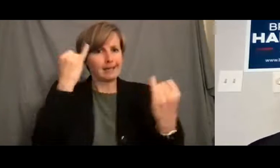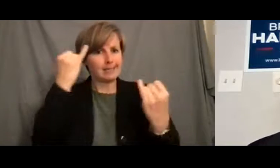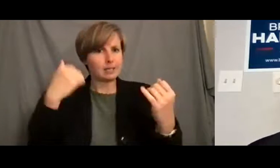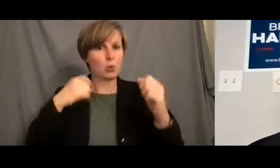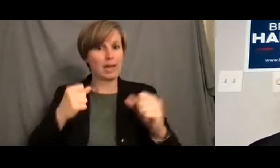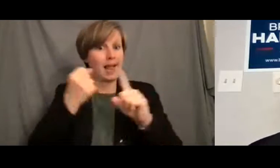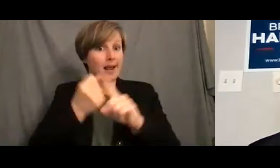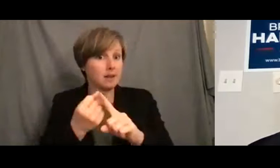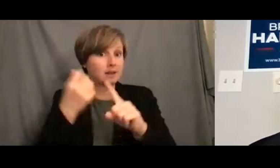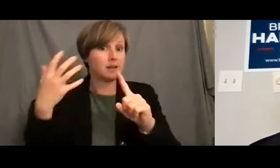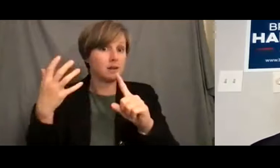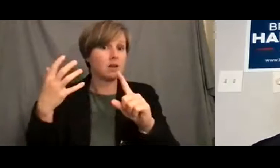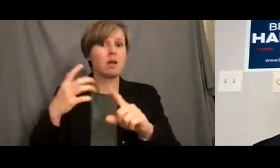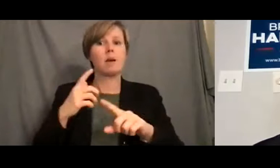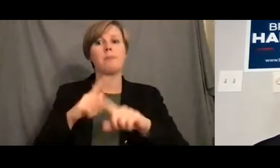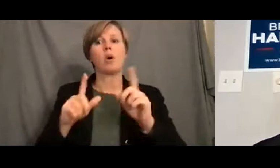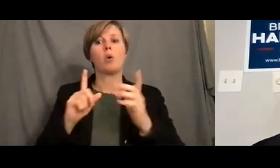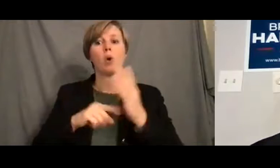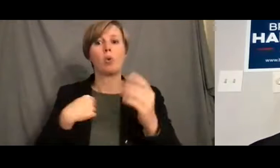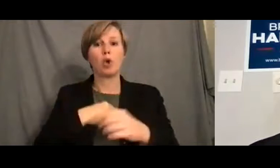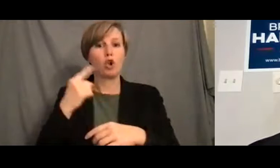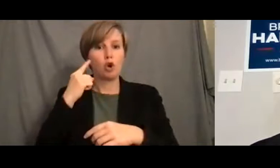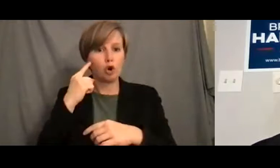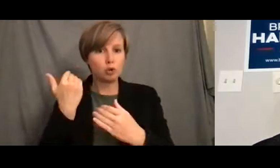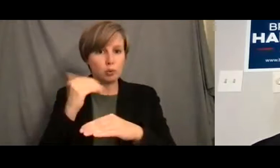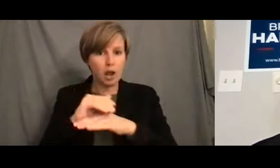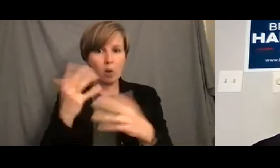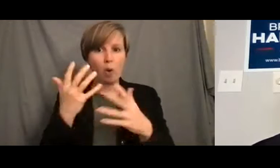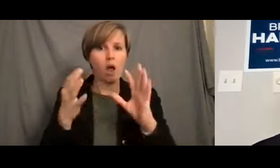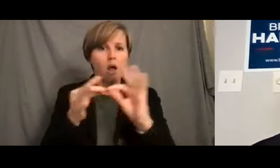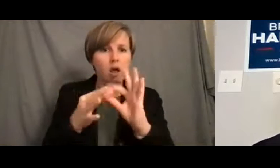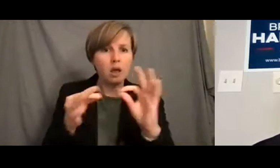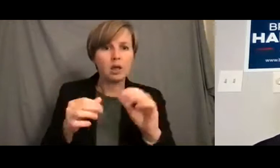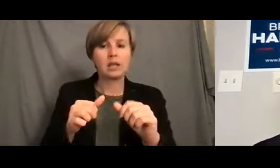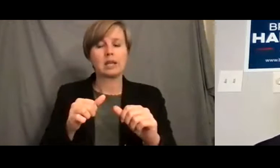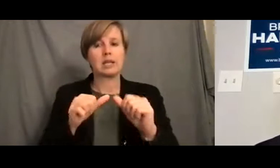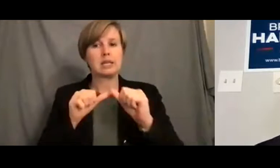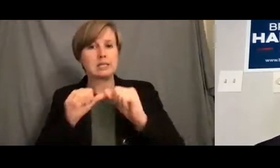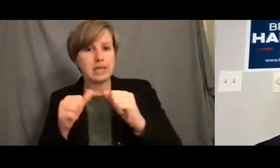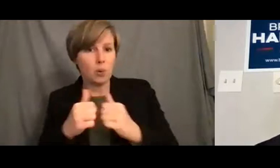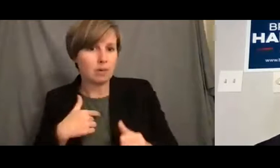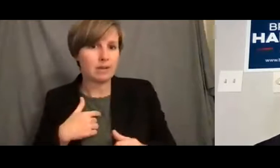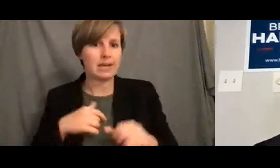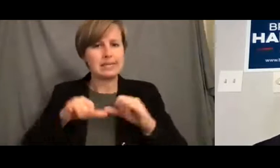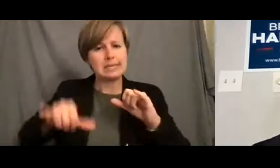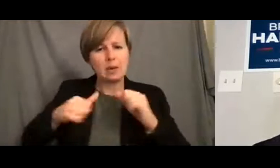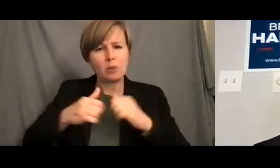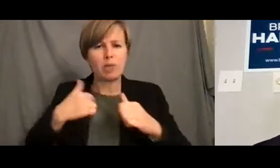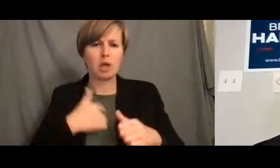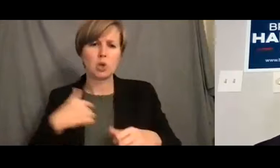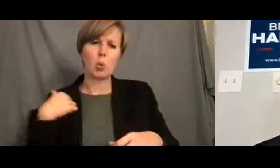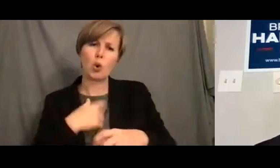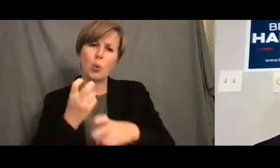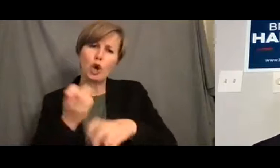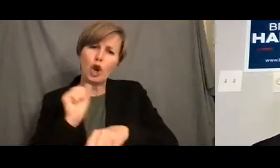build upon, but I think largely what we heard tonight are things like, stay with me and stick with us, and we're working hard and we're working